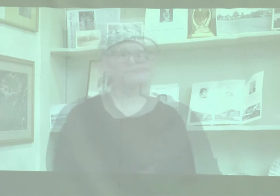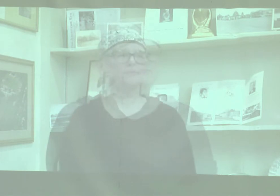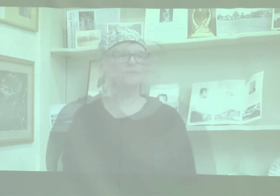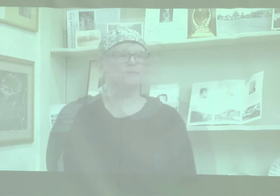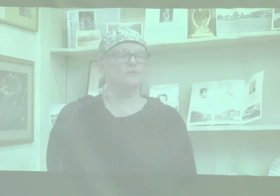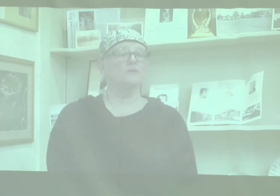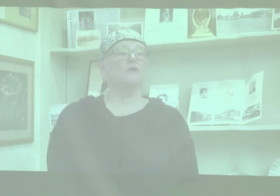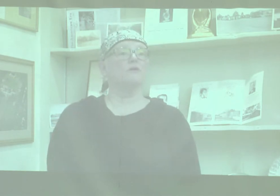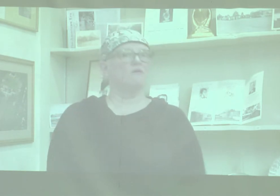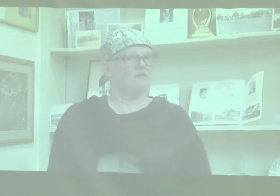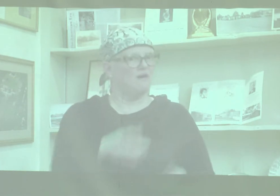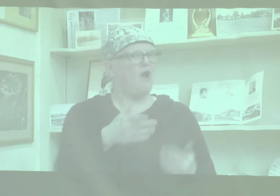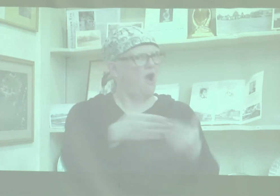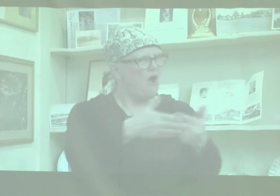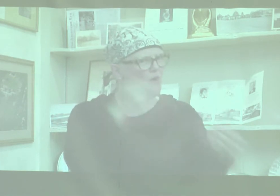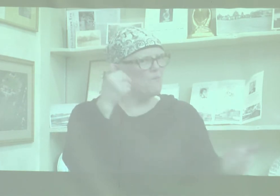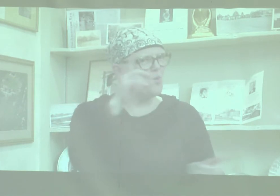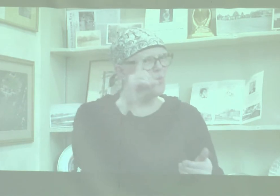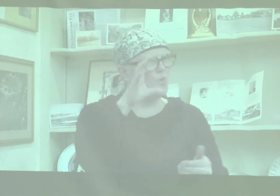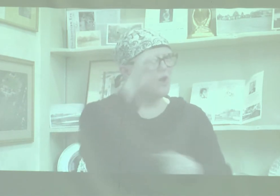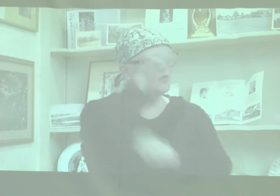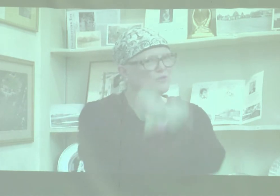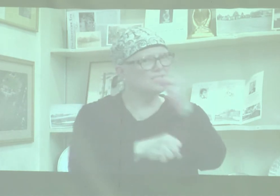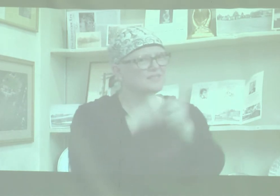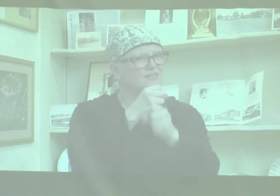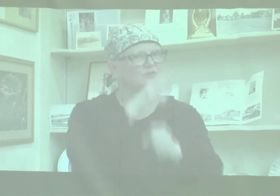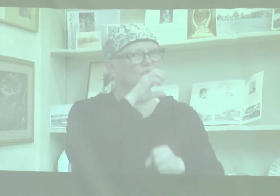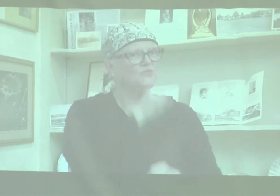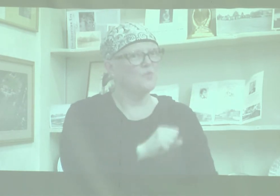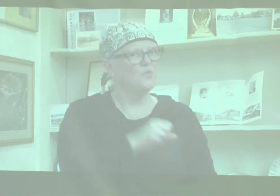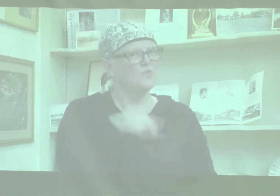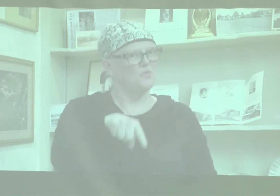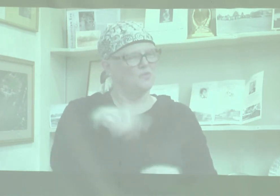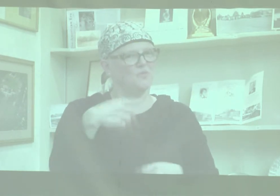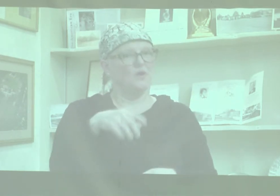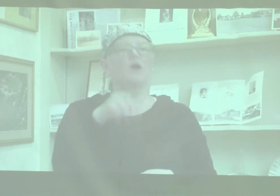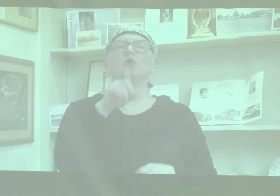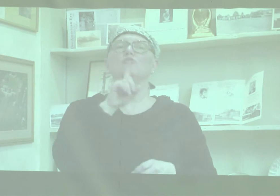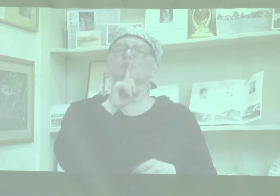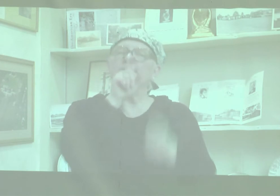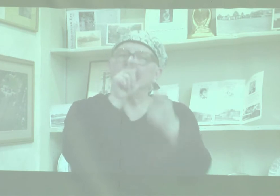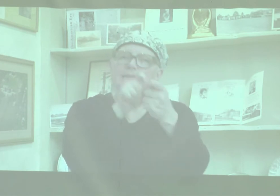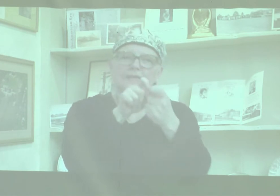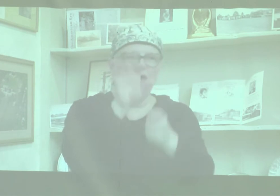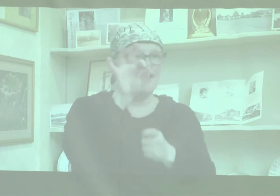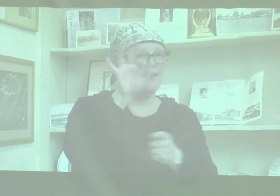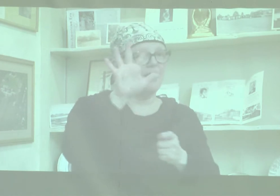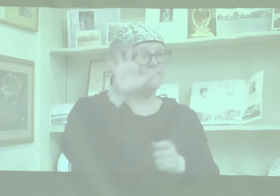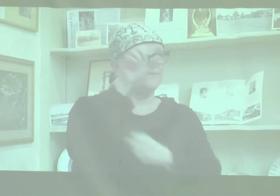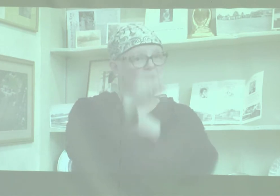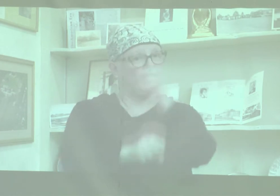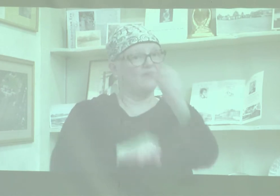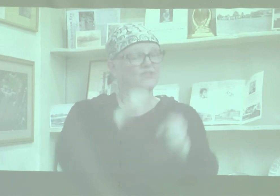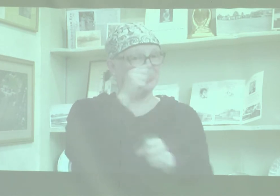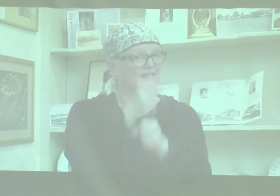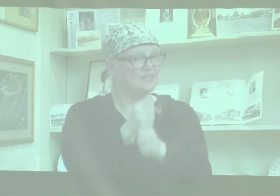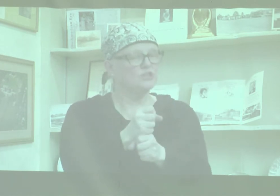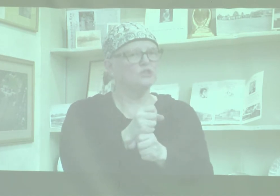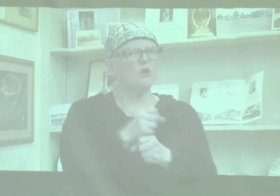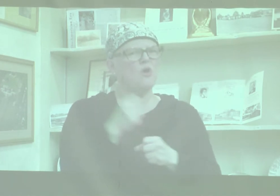in 1920. Anyways, on March 9th of 2015, they discovered the box that had